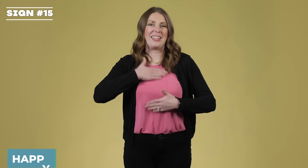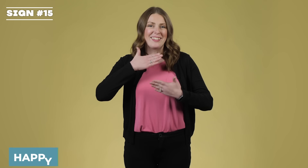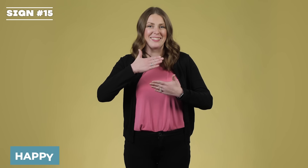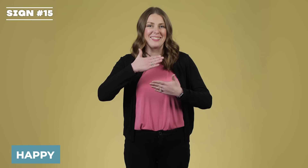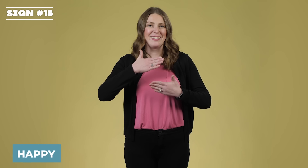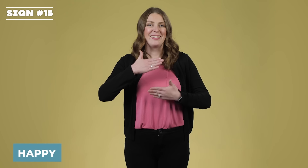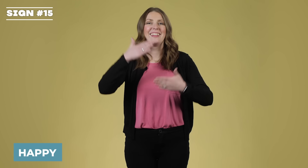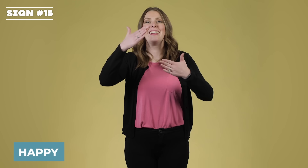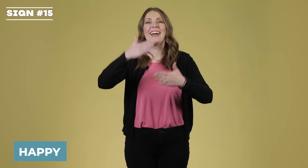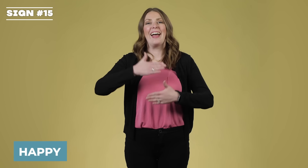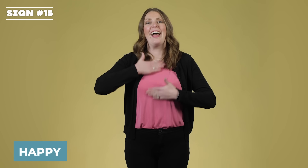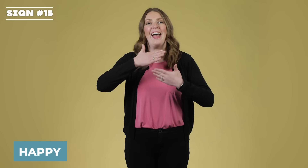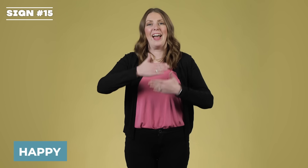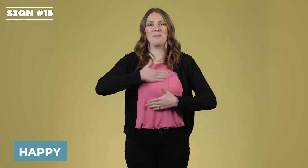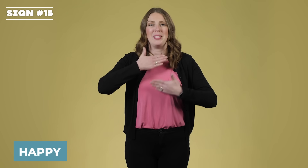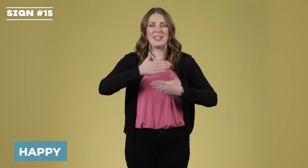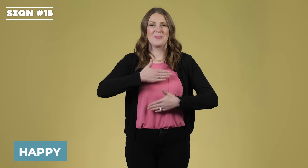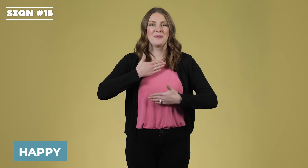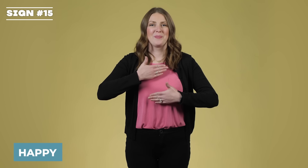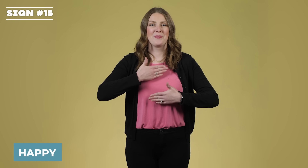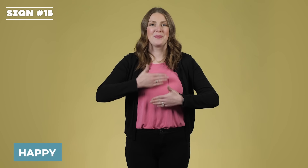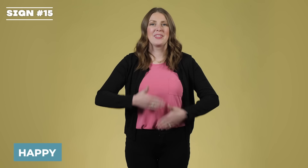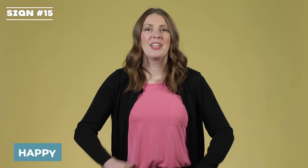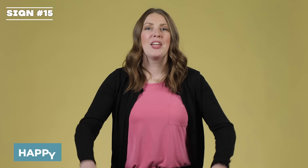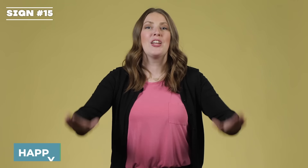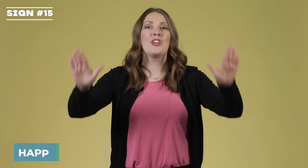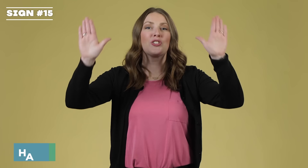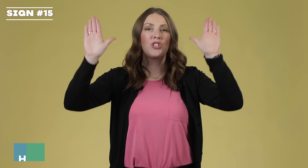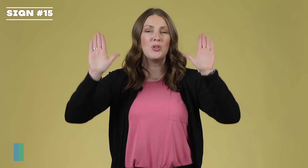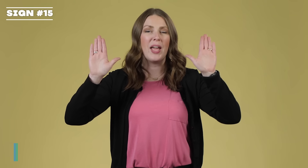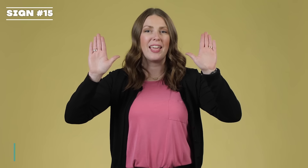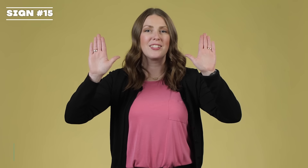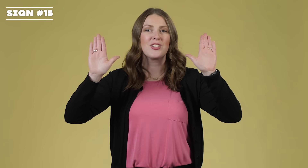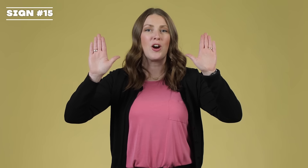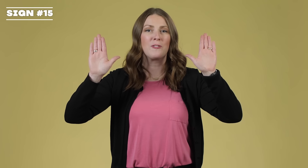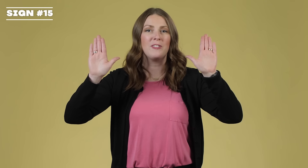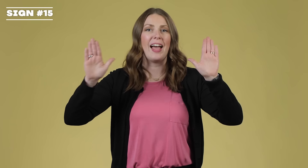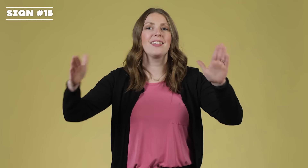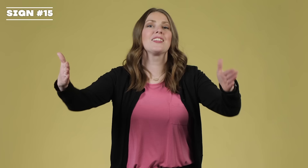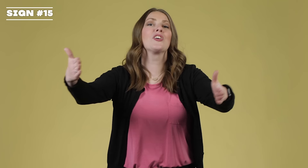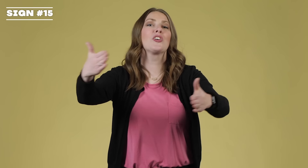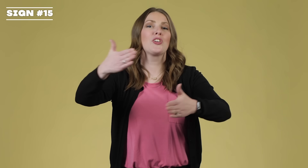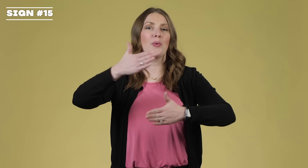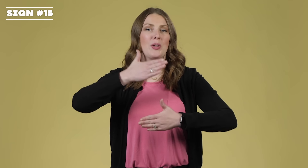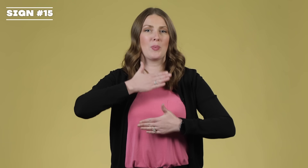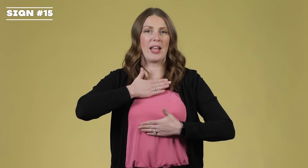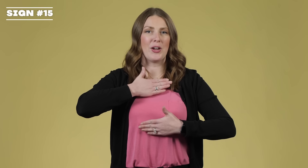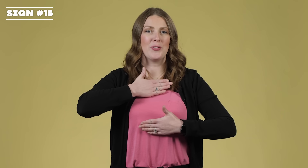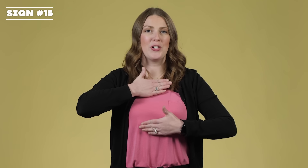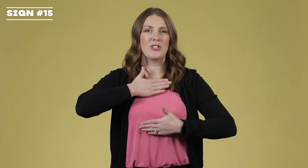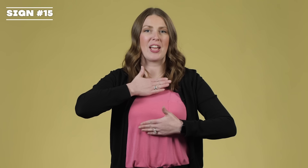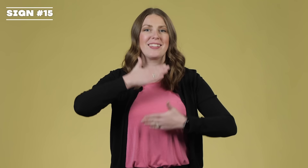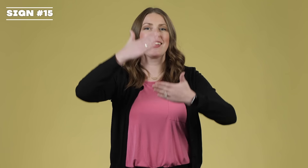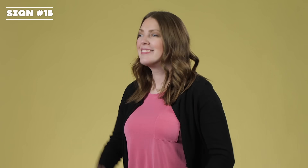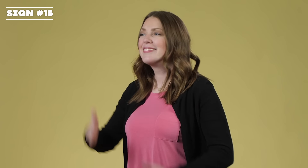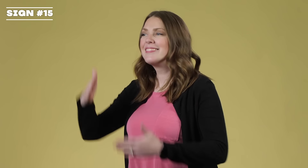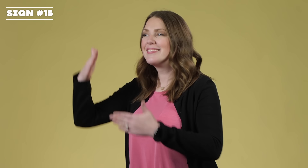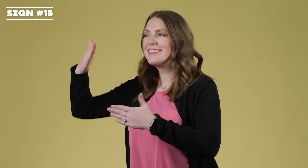Happy. Happy. Your 2 hands are flat, going right over your chest, coming